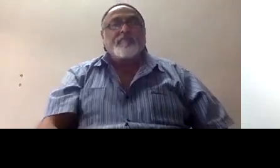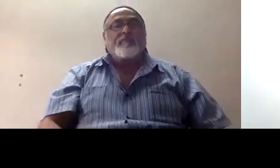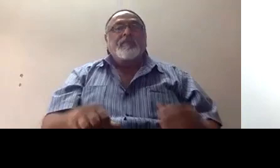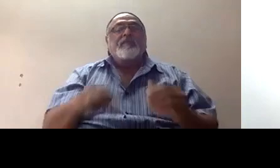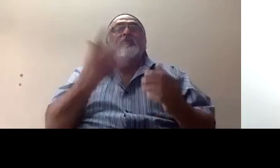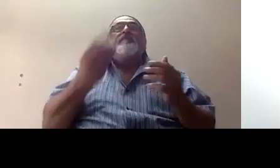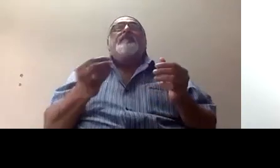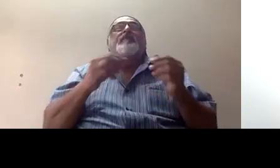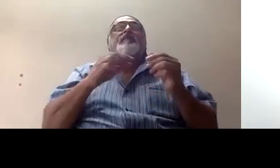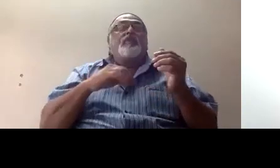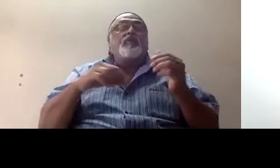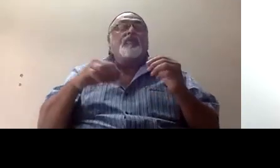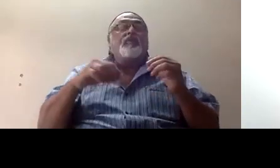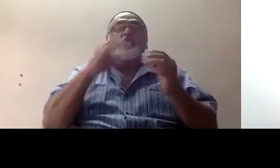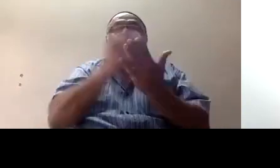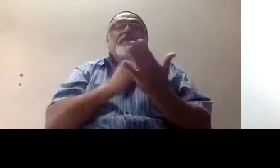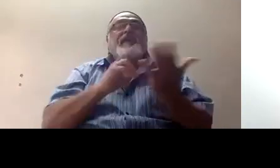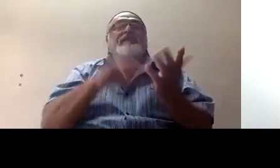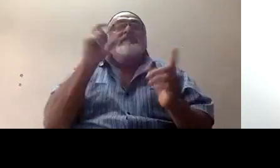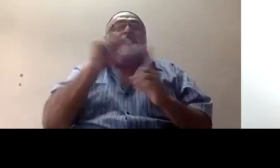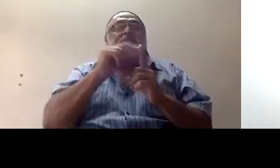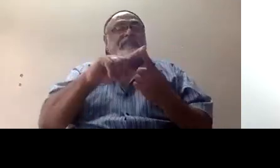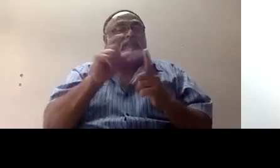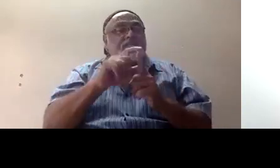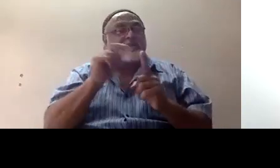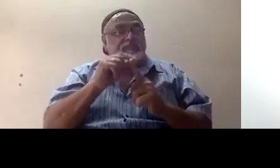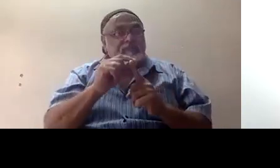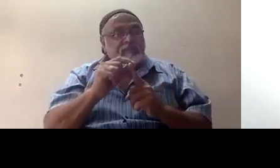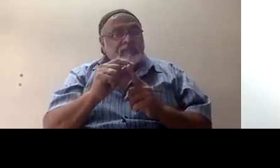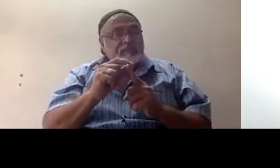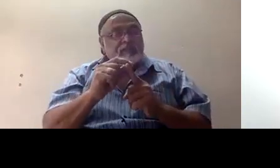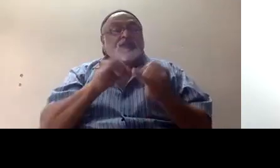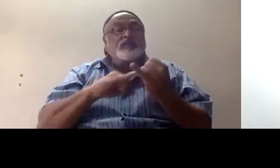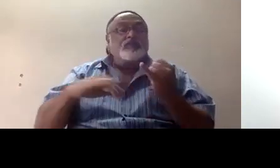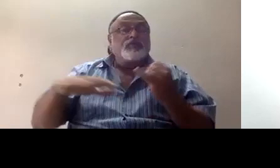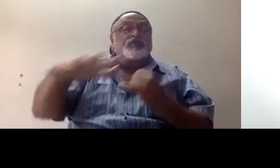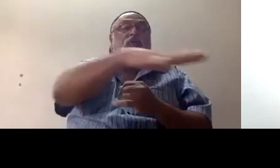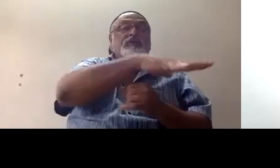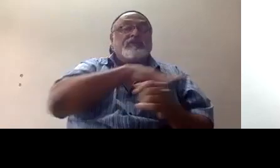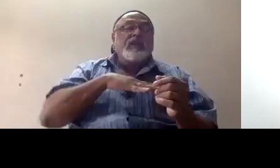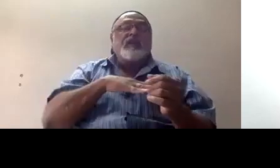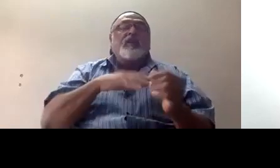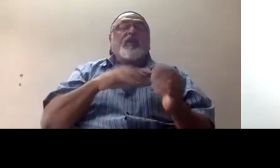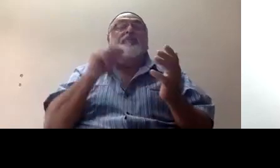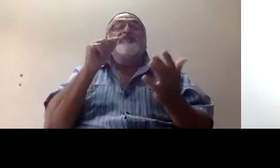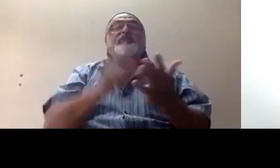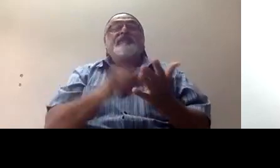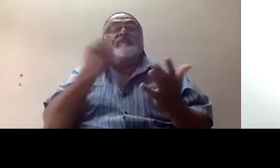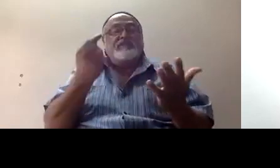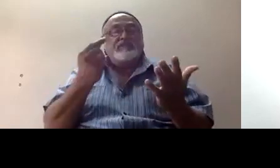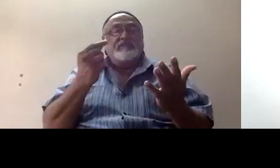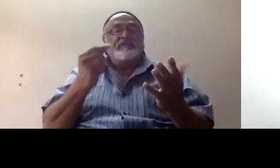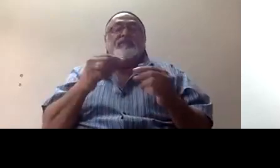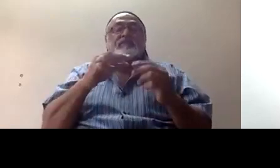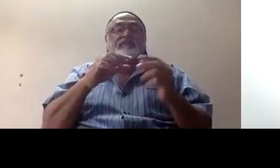on social entrepreneurship, concept and opportunities with Ms. Tilakam Rajendran and Mr. Suraj PA. The center